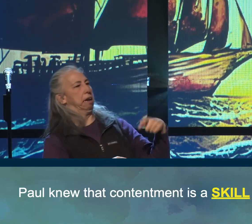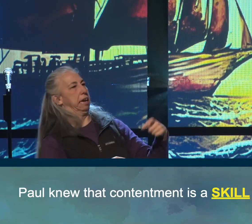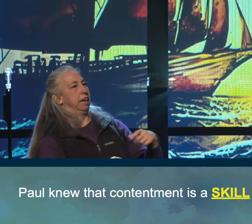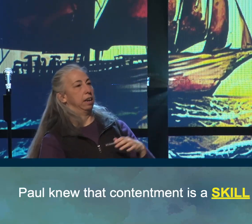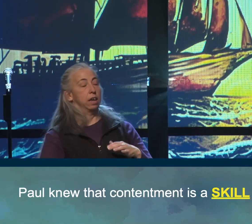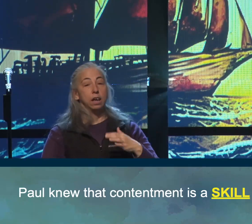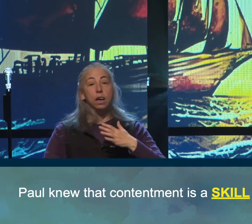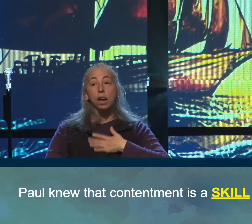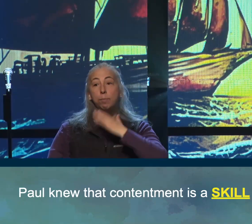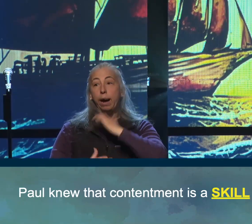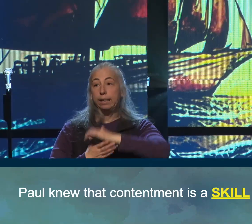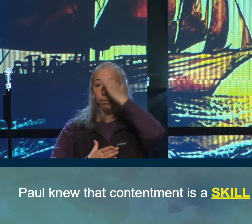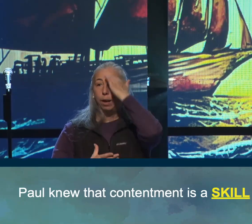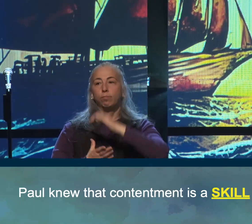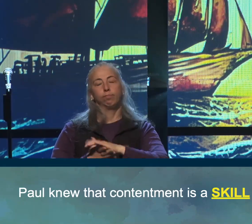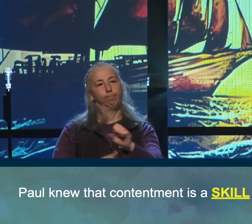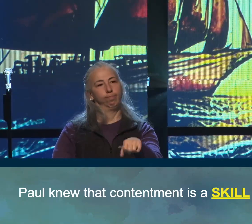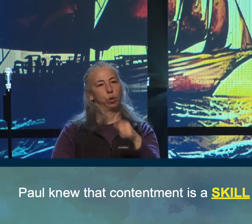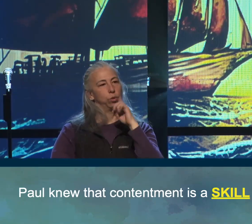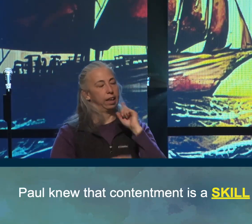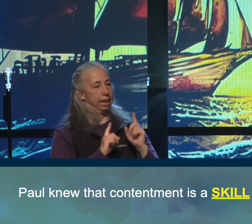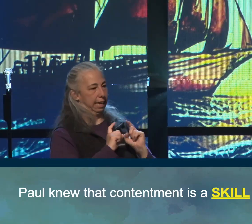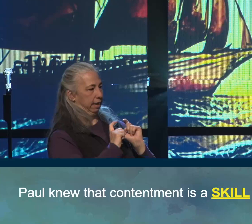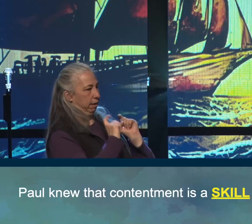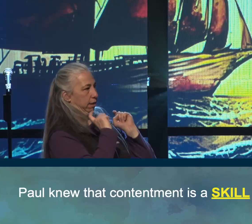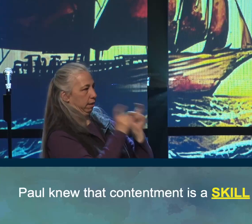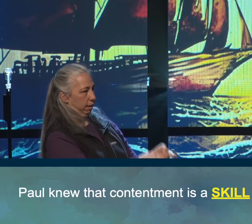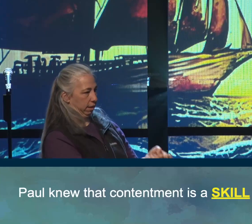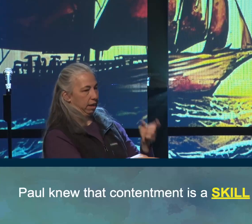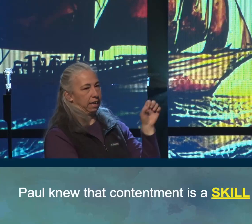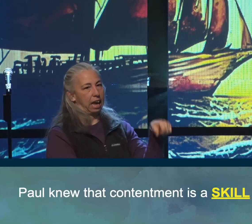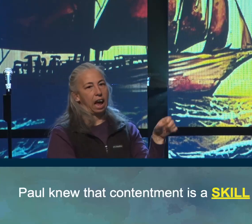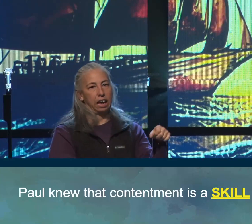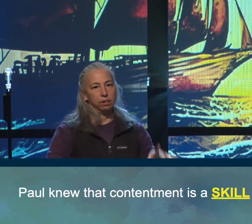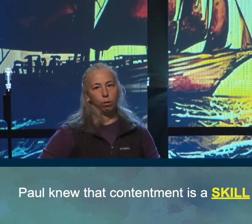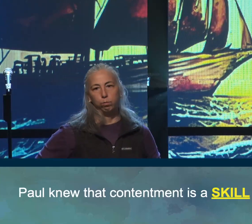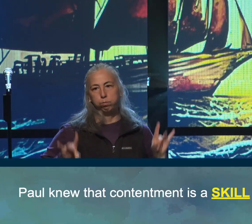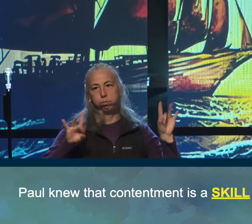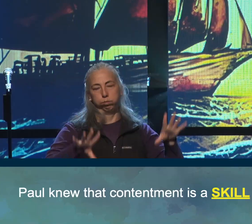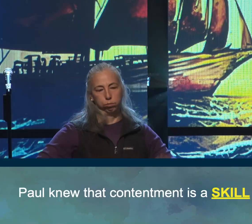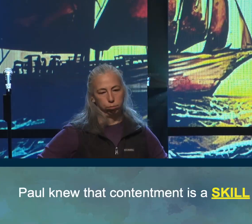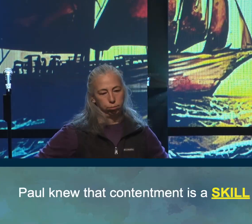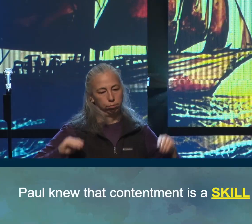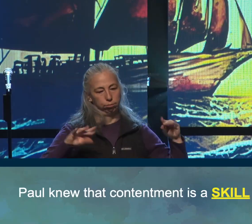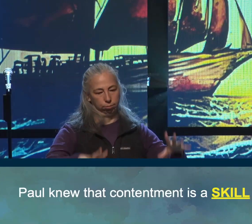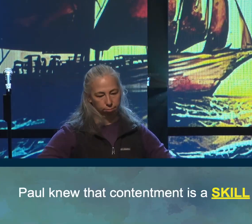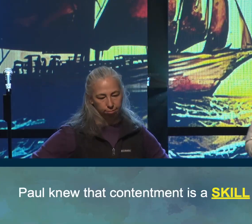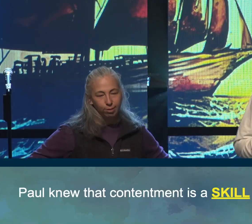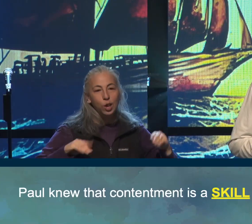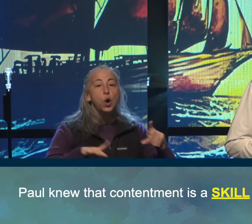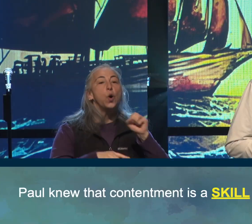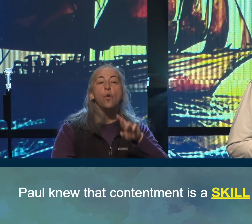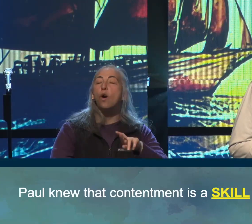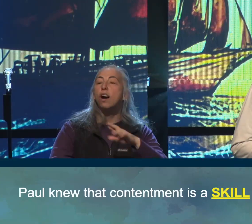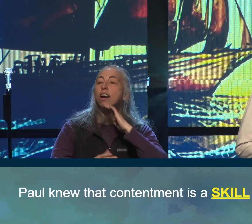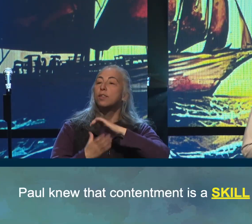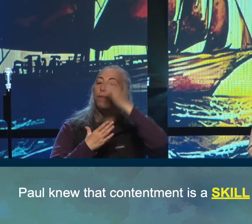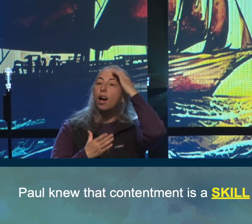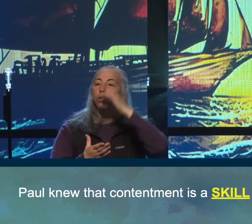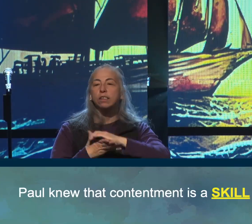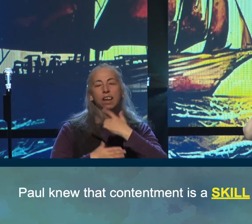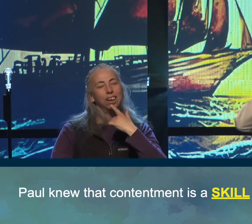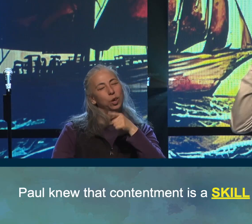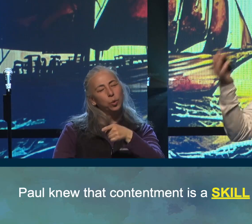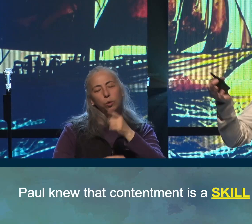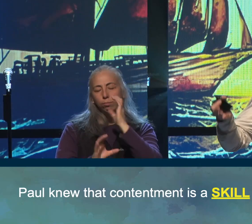they definitely need to take this pill. They spend so much money, right? Or they're always looking for the next biggest thing,